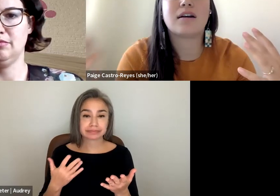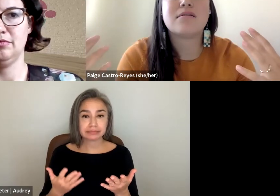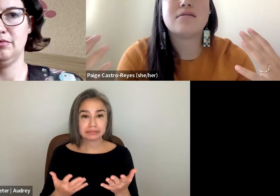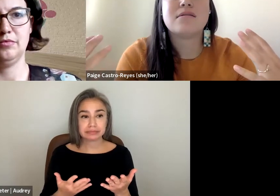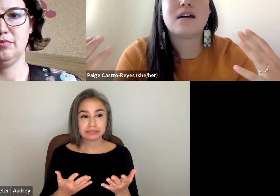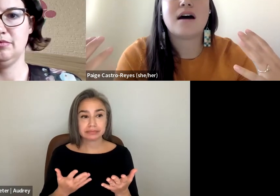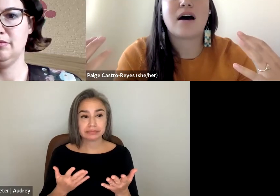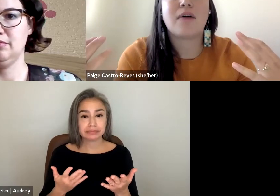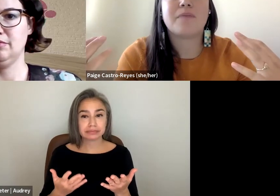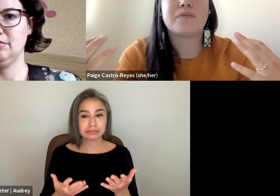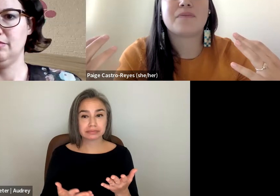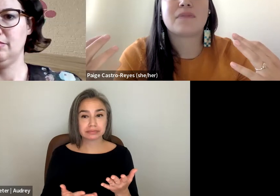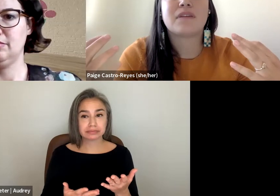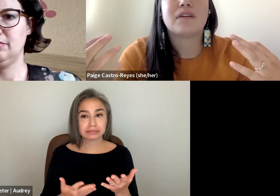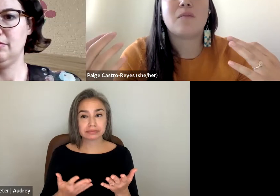were